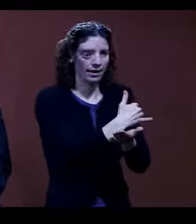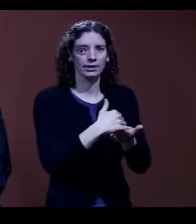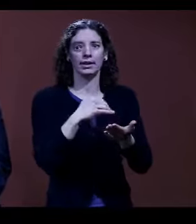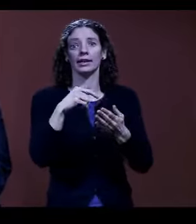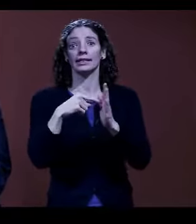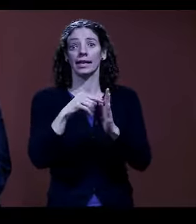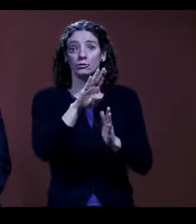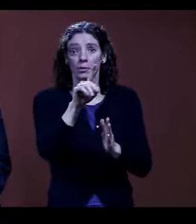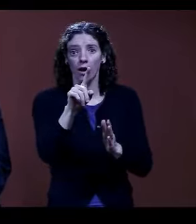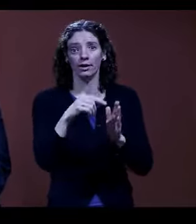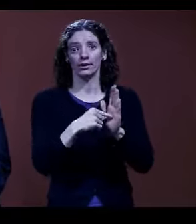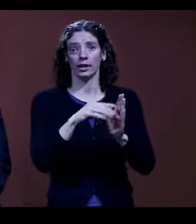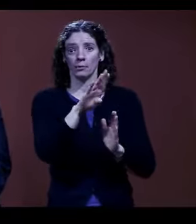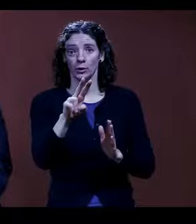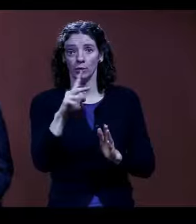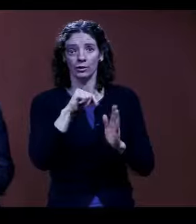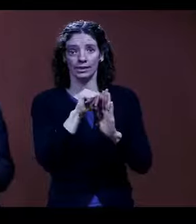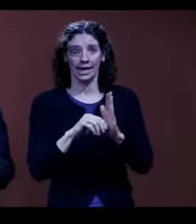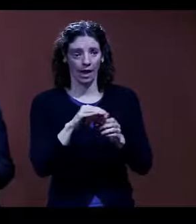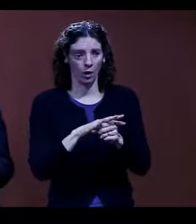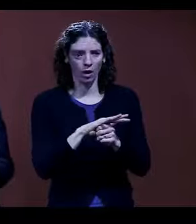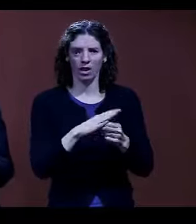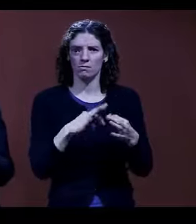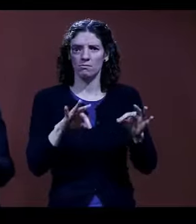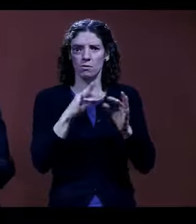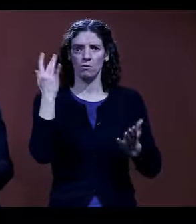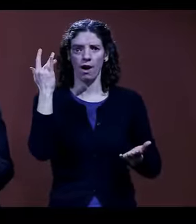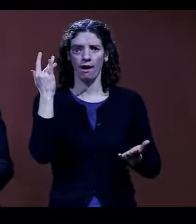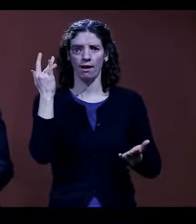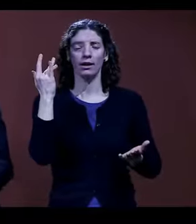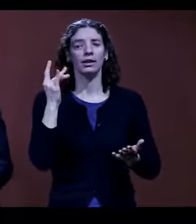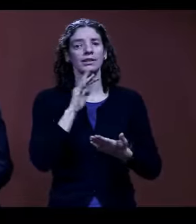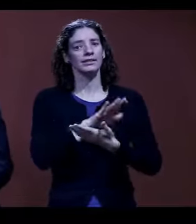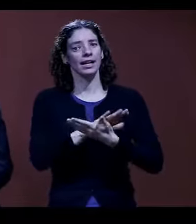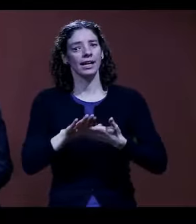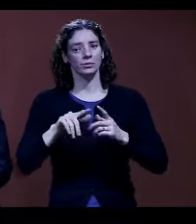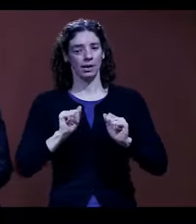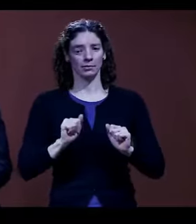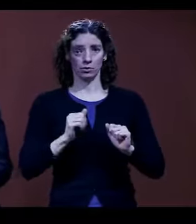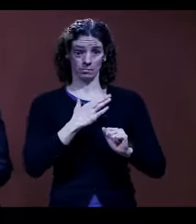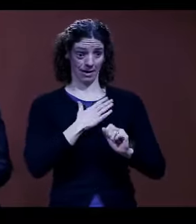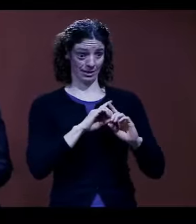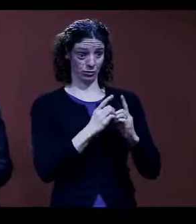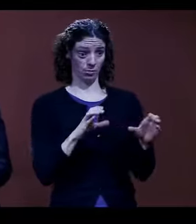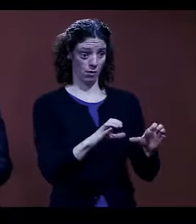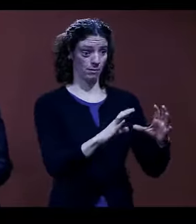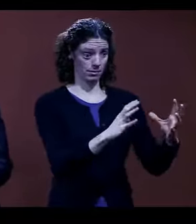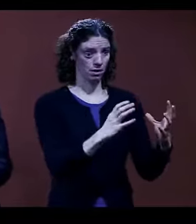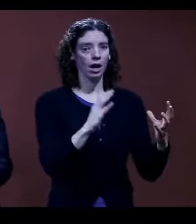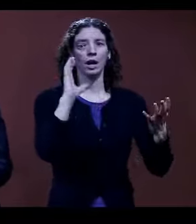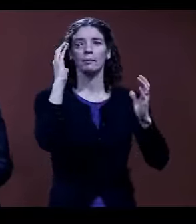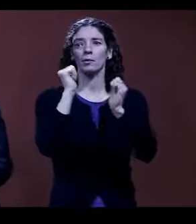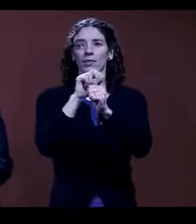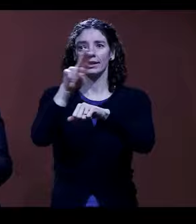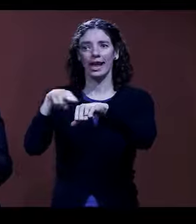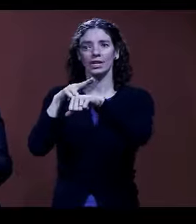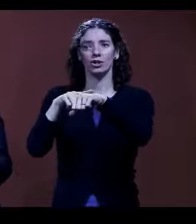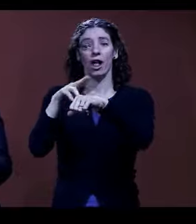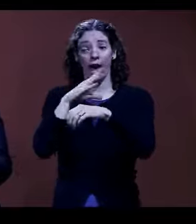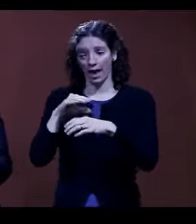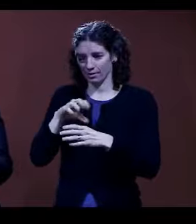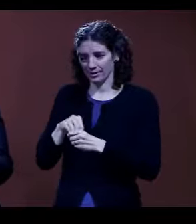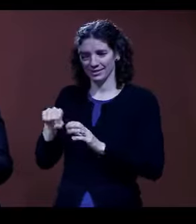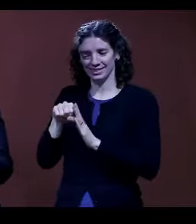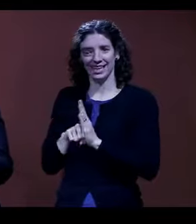for states and local districts? It's really nice to be able to compare your district's performance with national and state results, and also